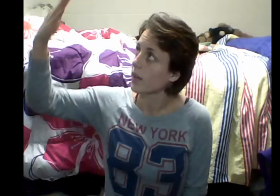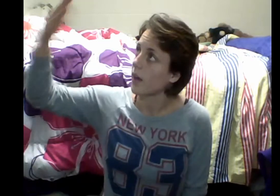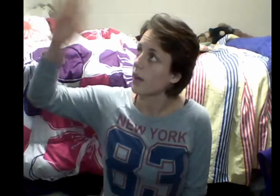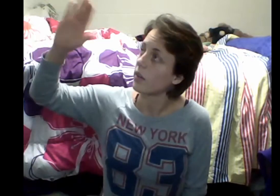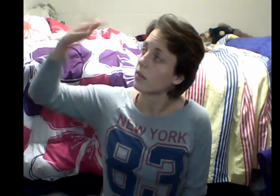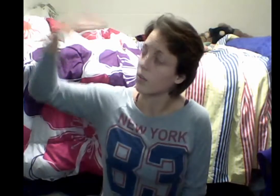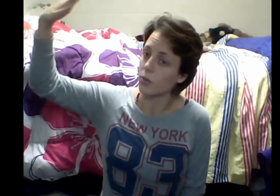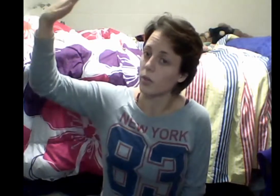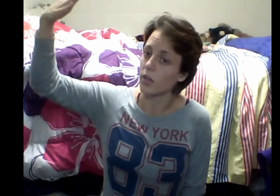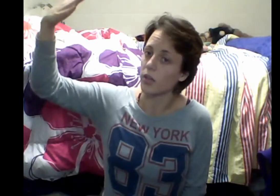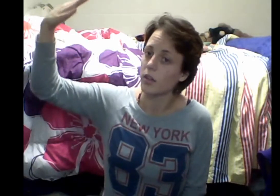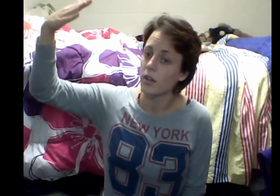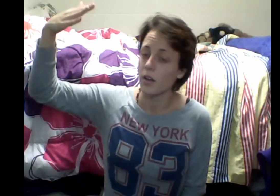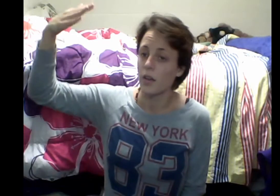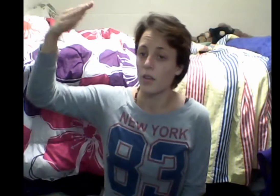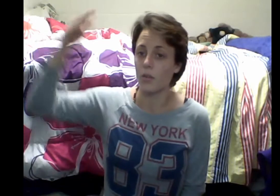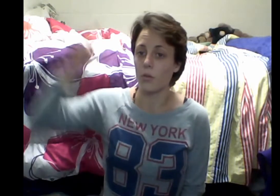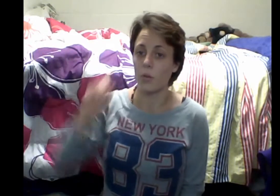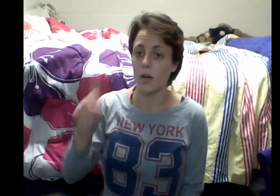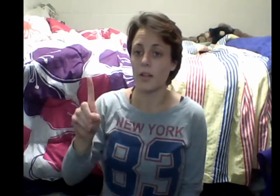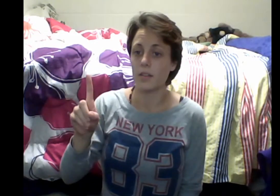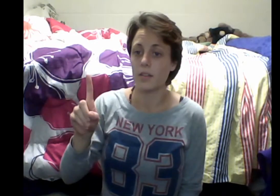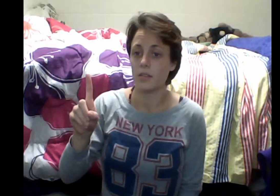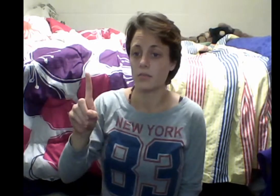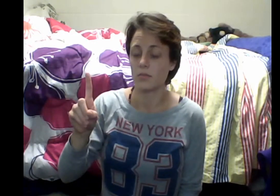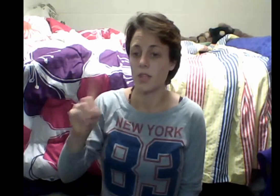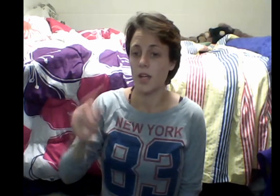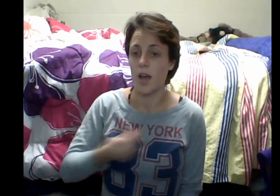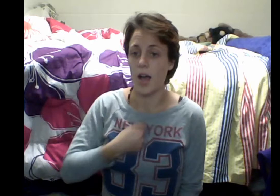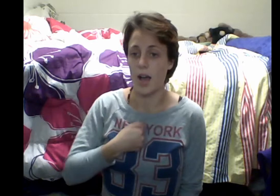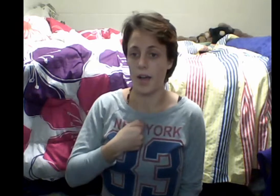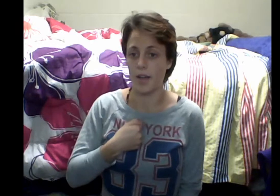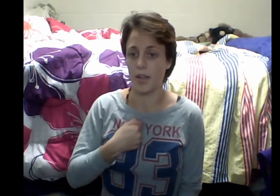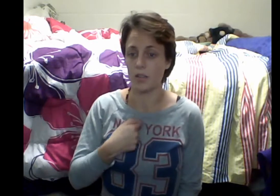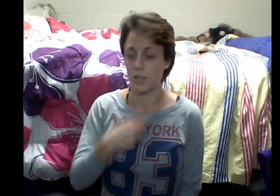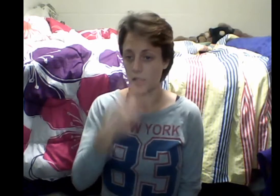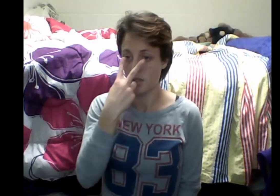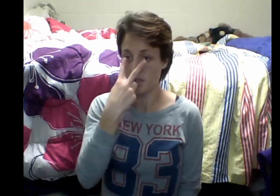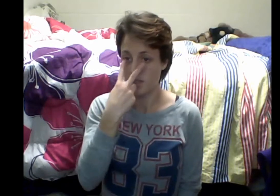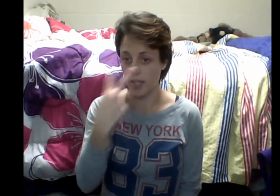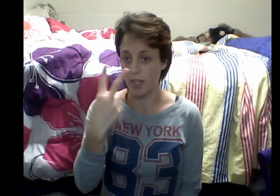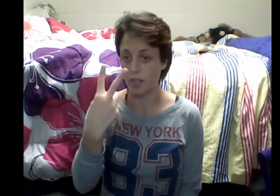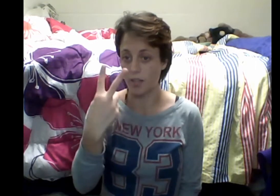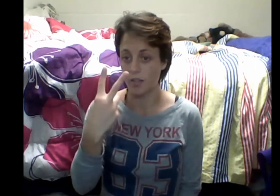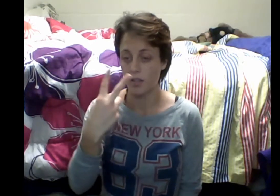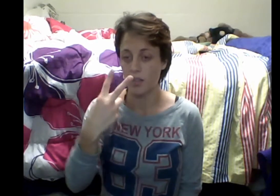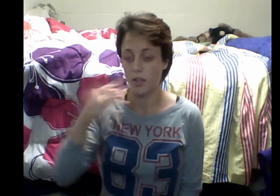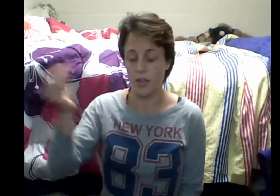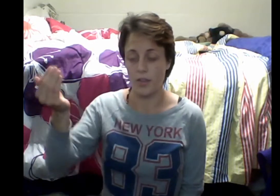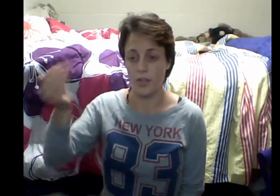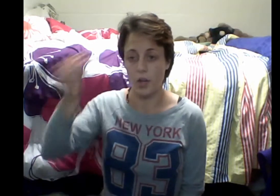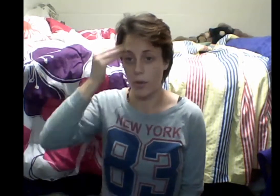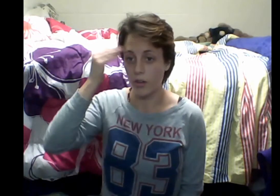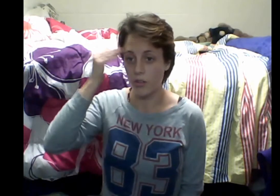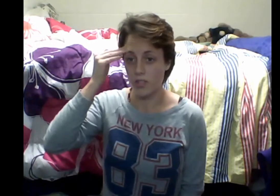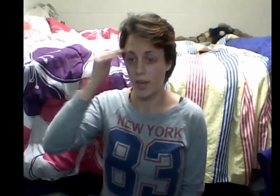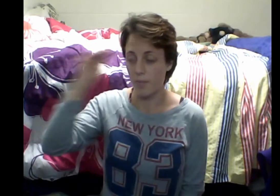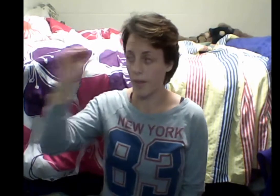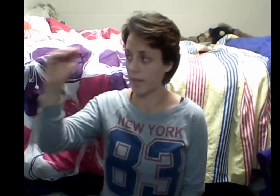God. You're the one I seek. And then knowing, you're just making like